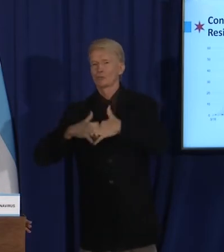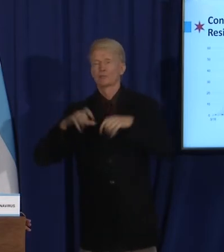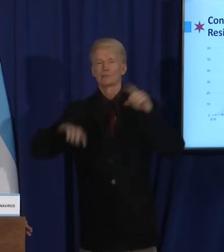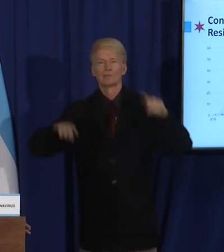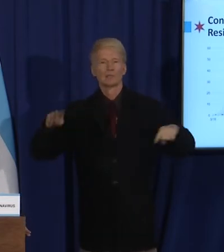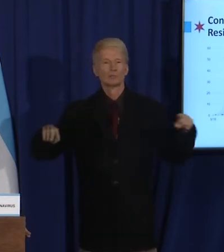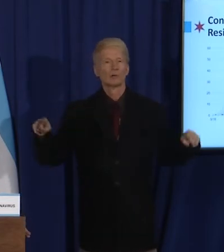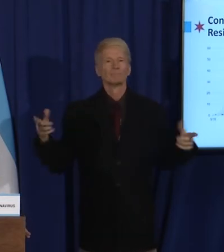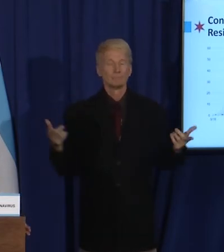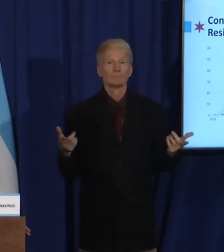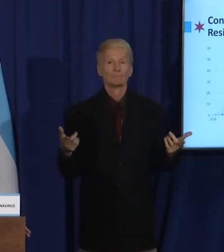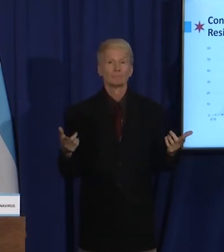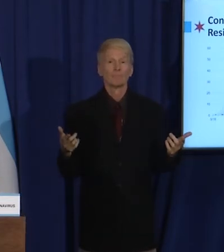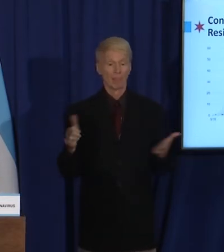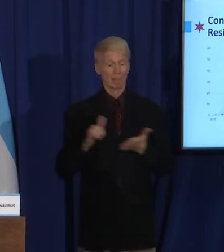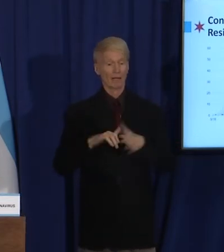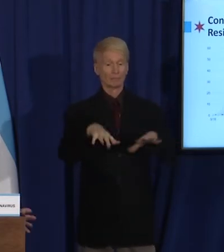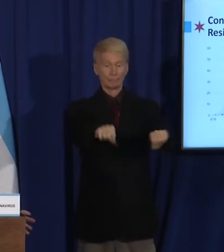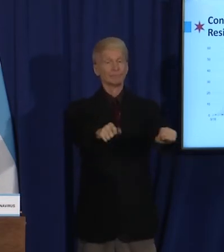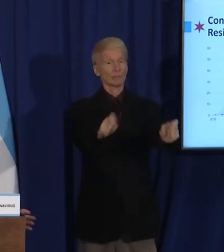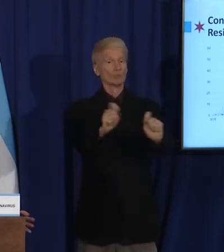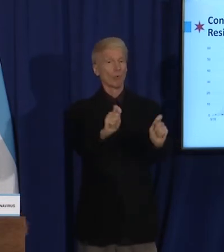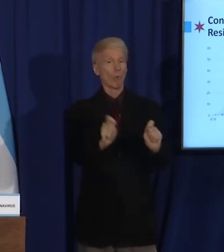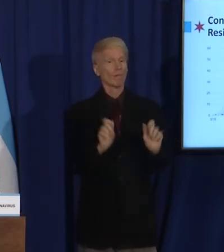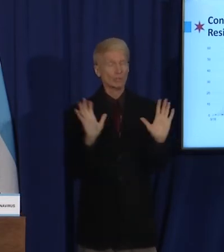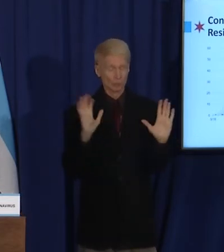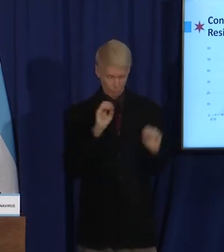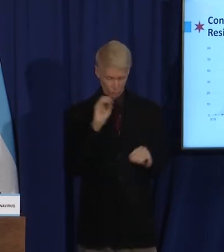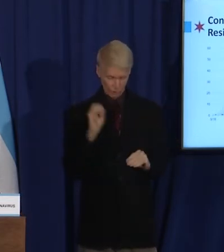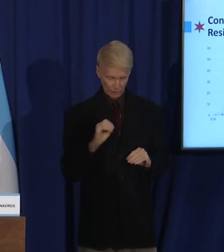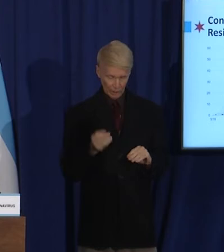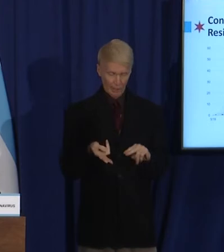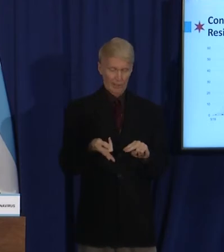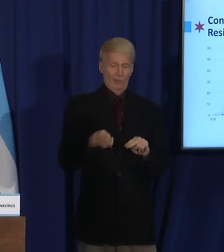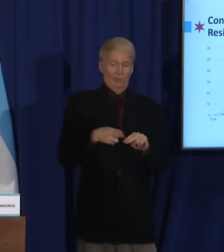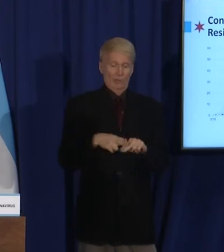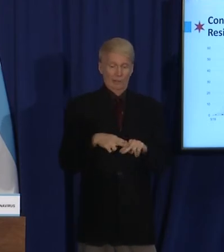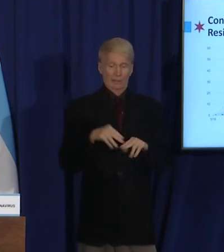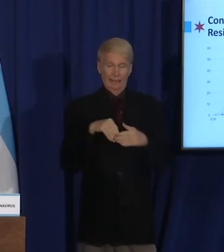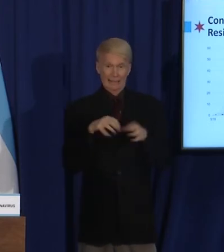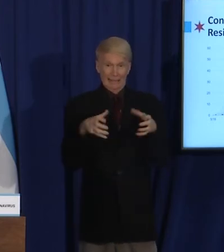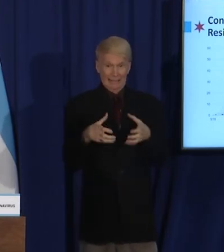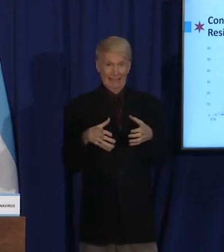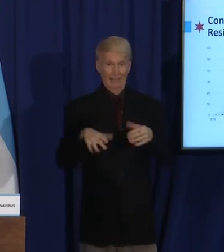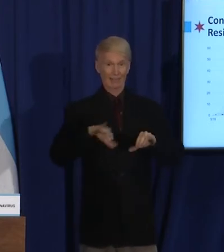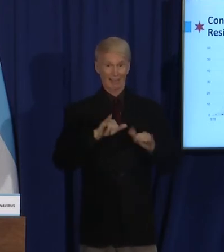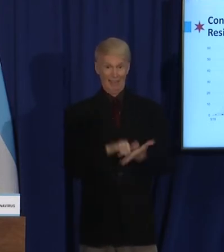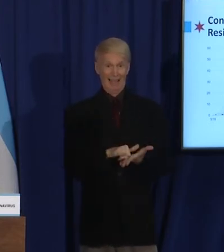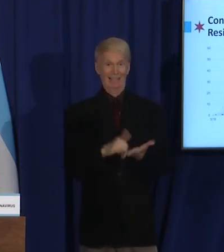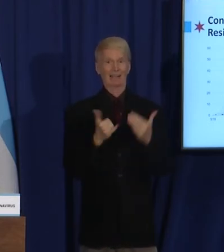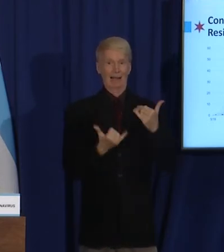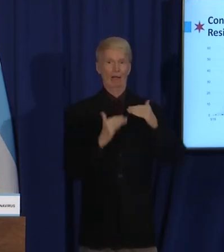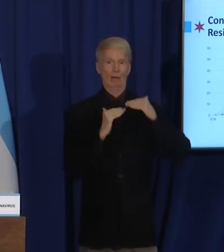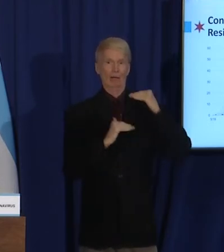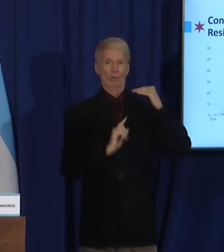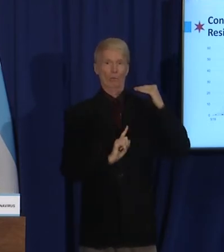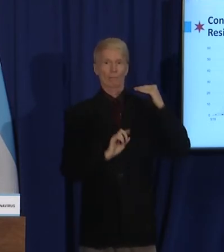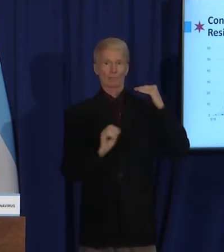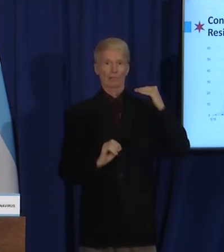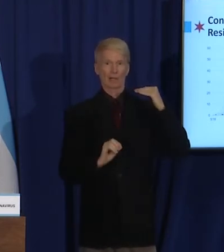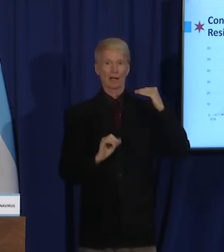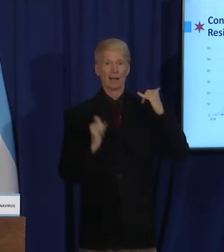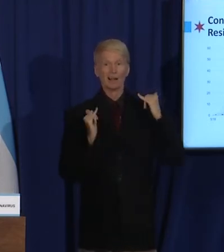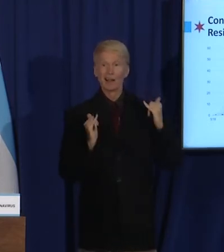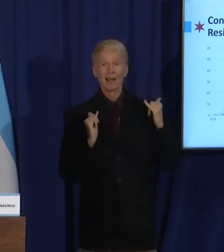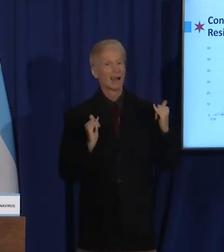gotten that under control as a city. Our percent positivity in these congregate settings has been below 1%. But we are starting to see